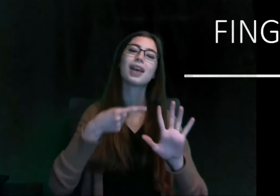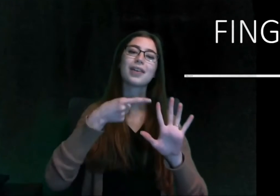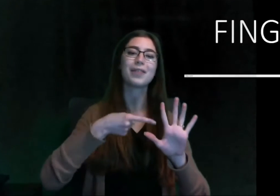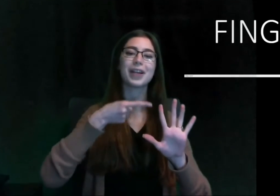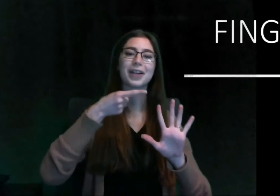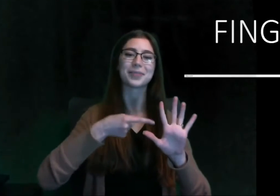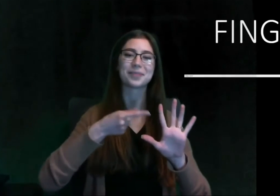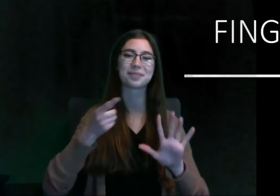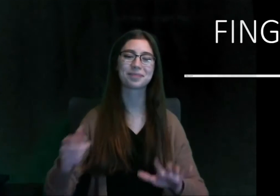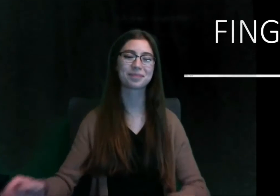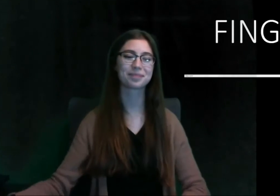Finger.